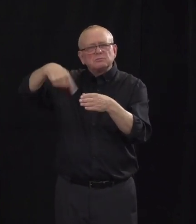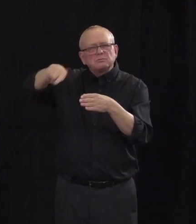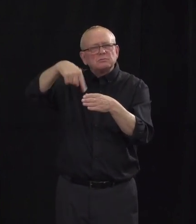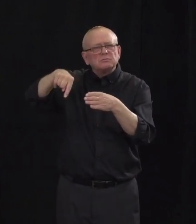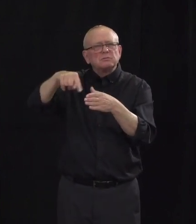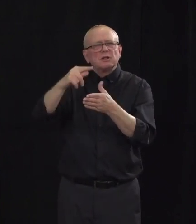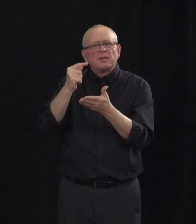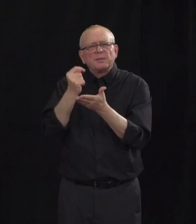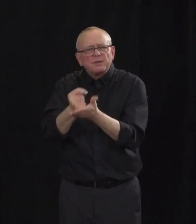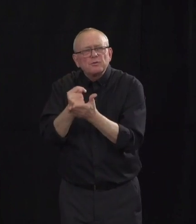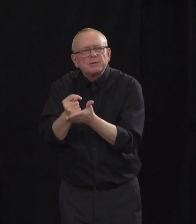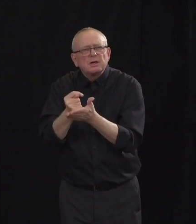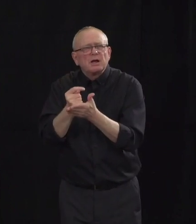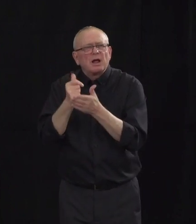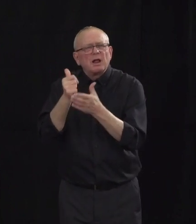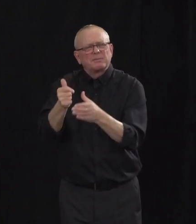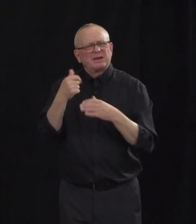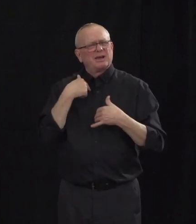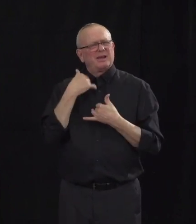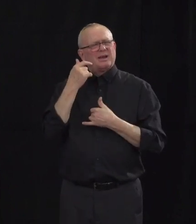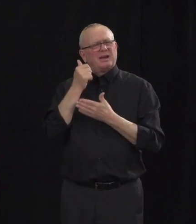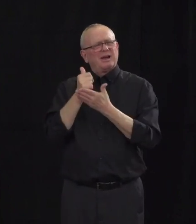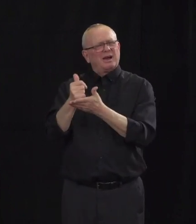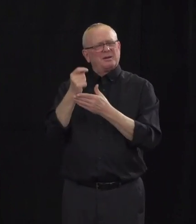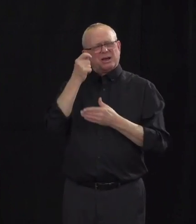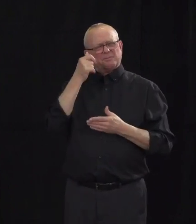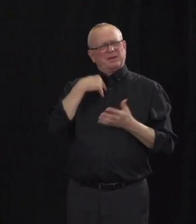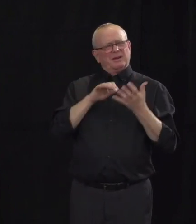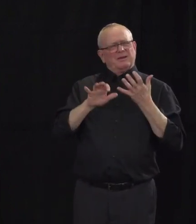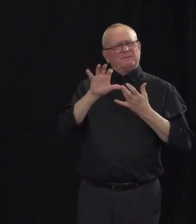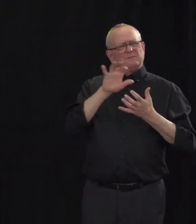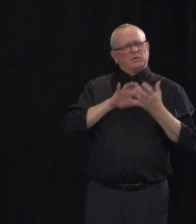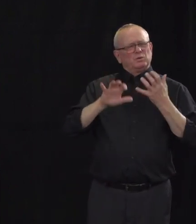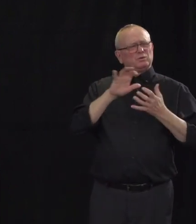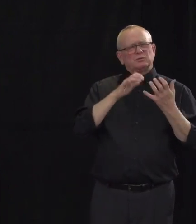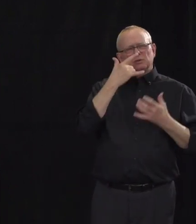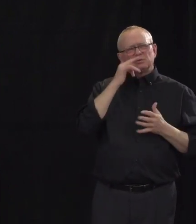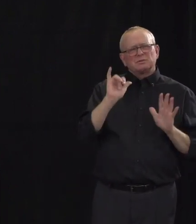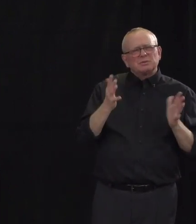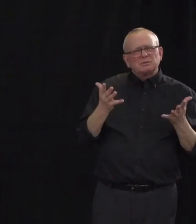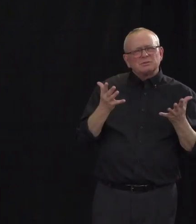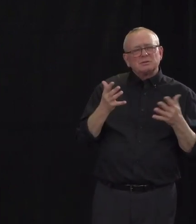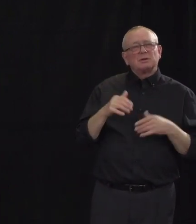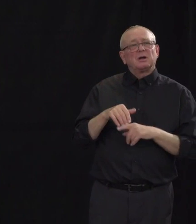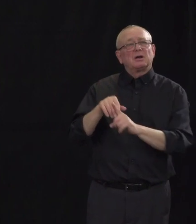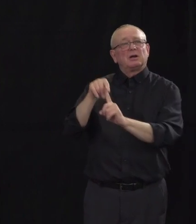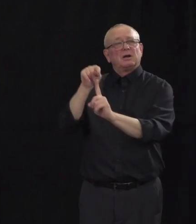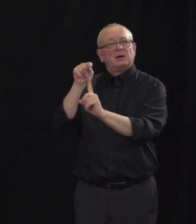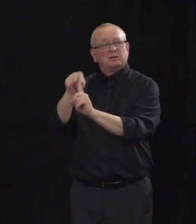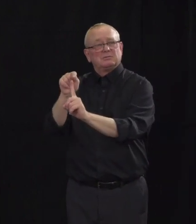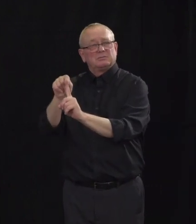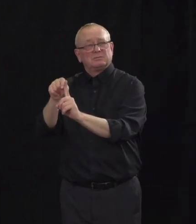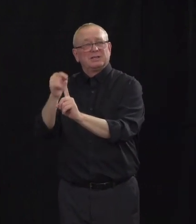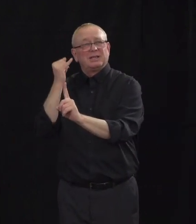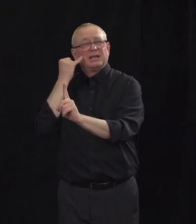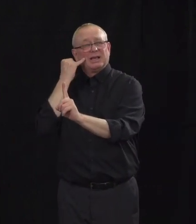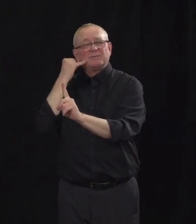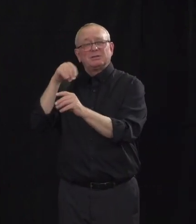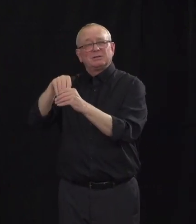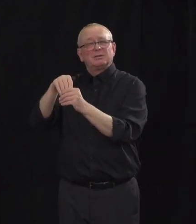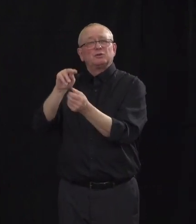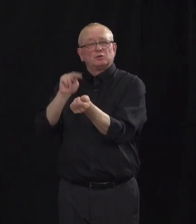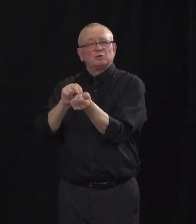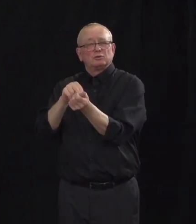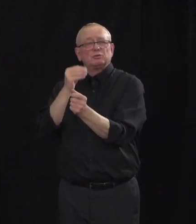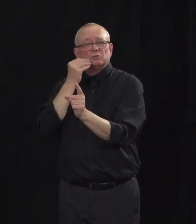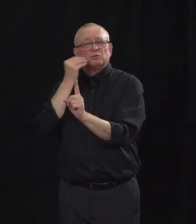or could or should or could be moved to an acute care hospital, and